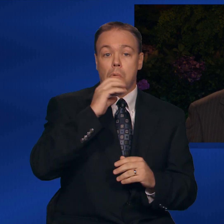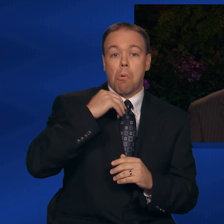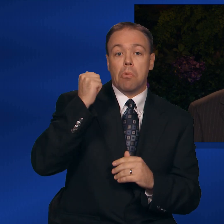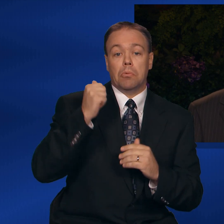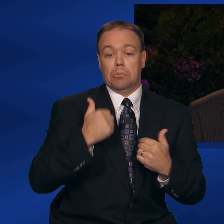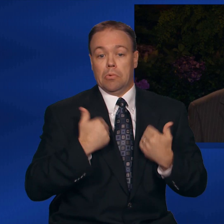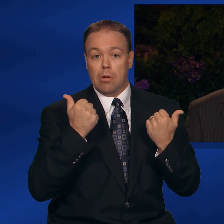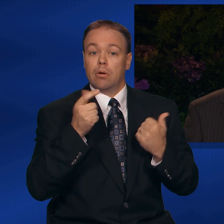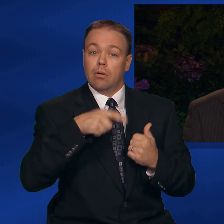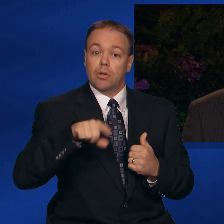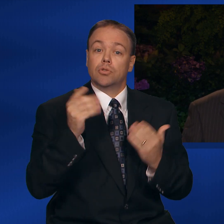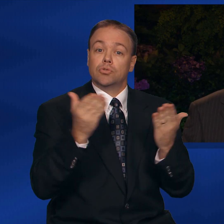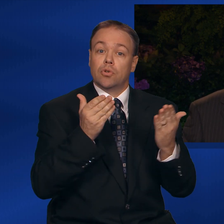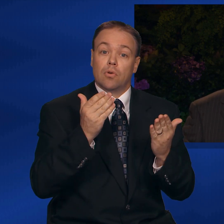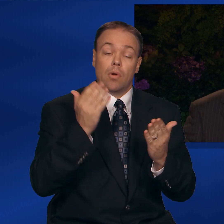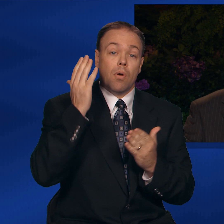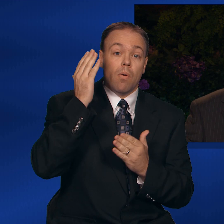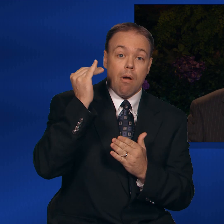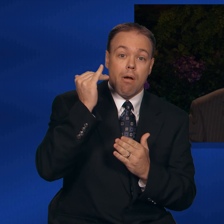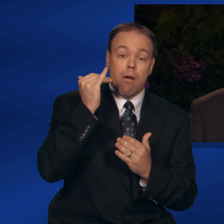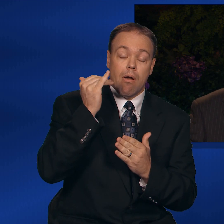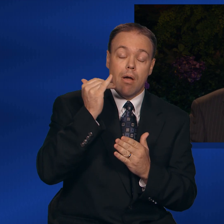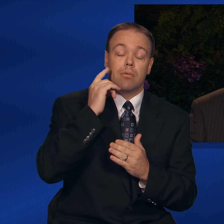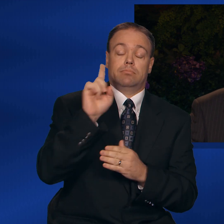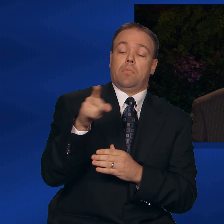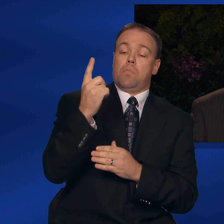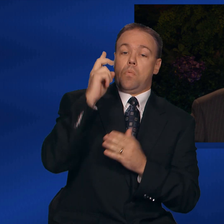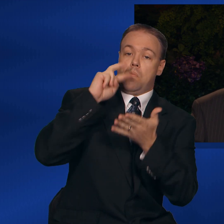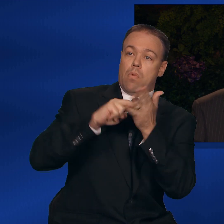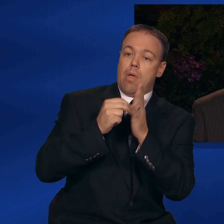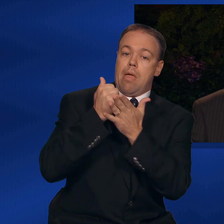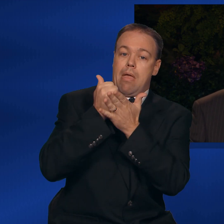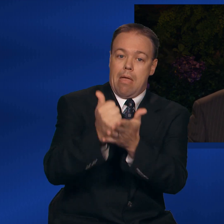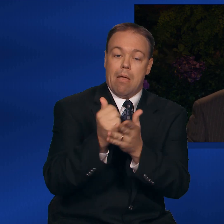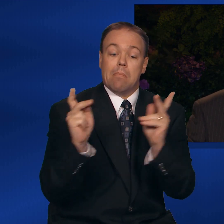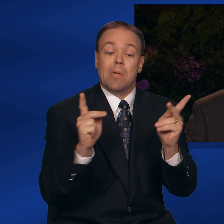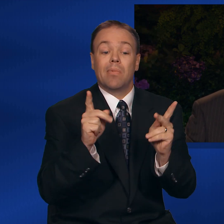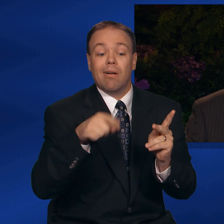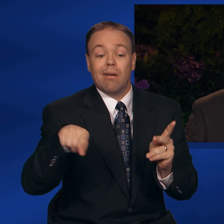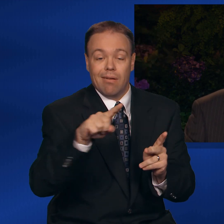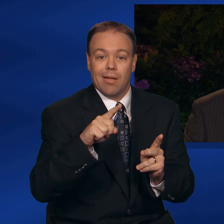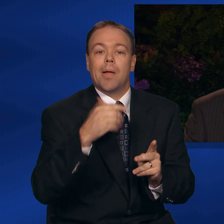sole hope of making life better for other people.